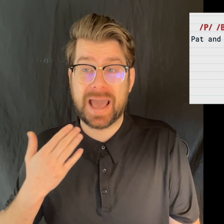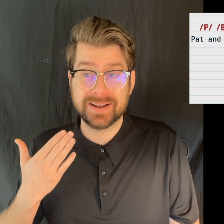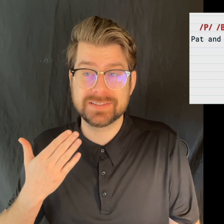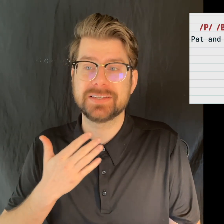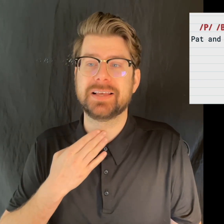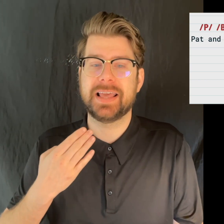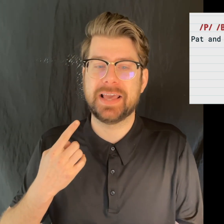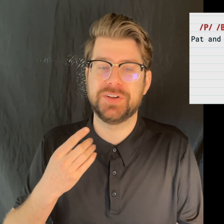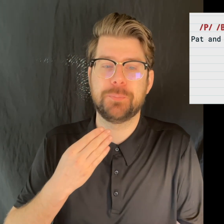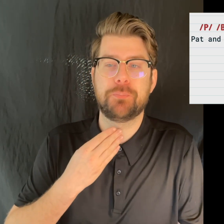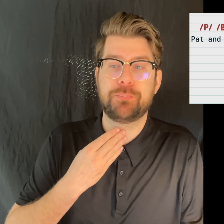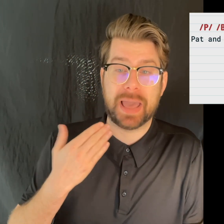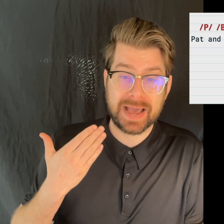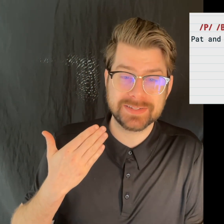pat and bat.